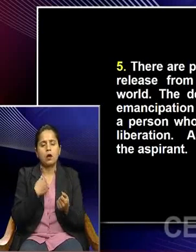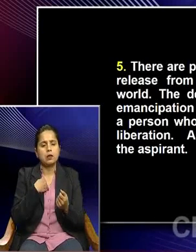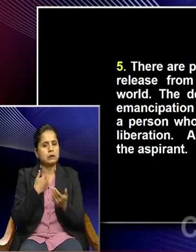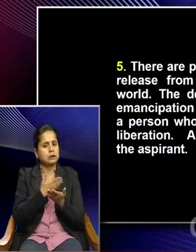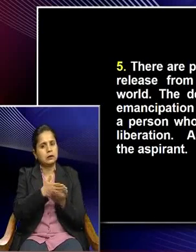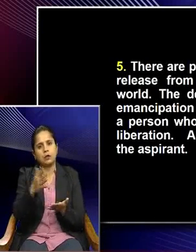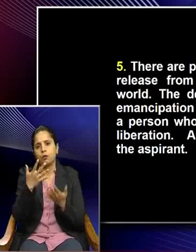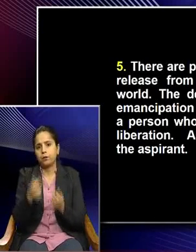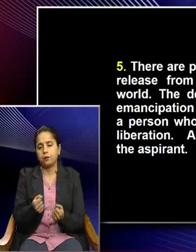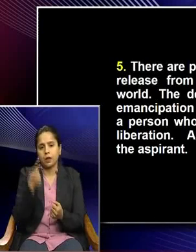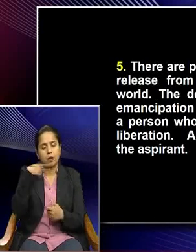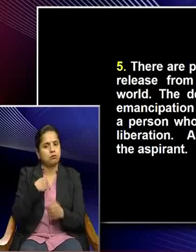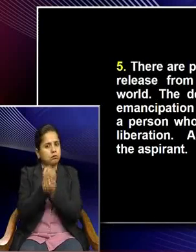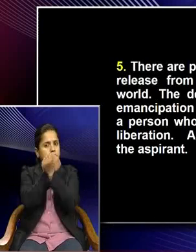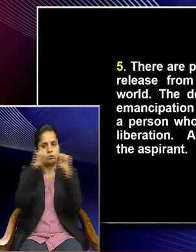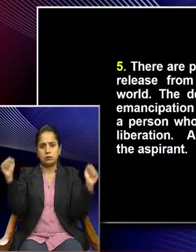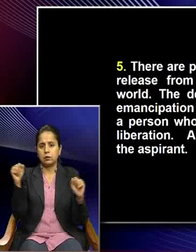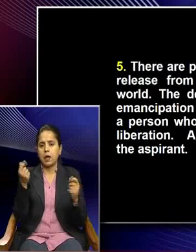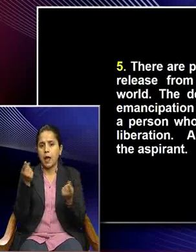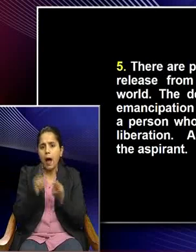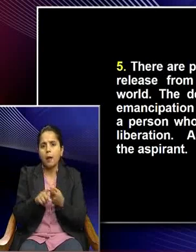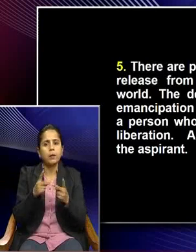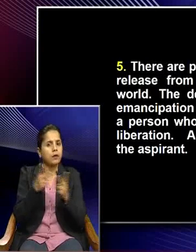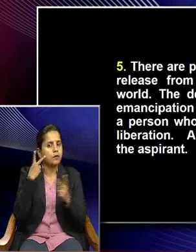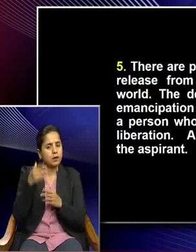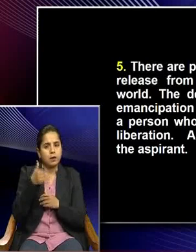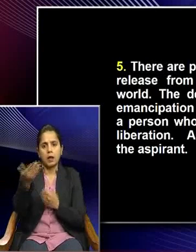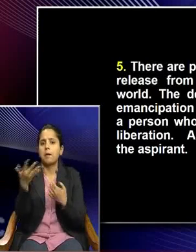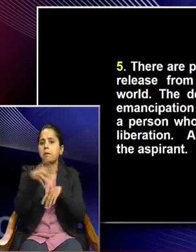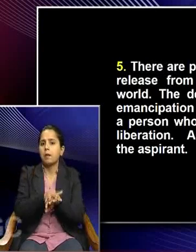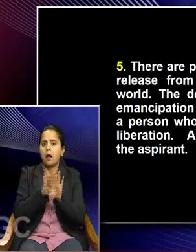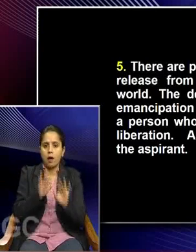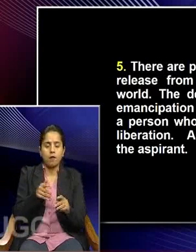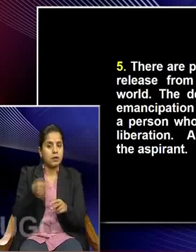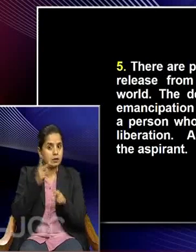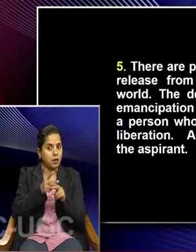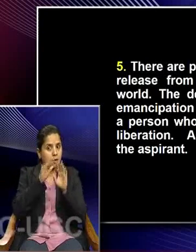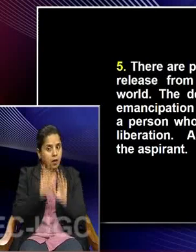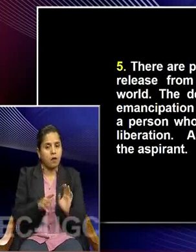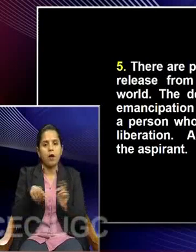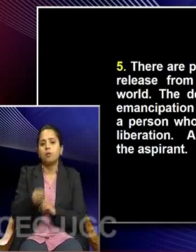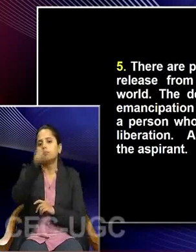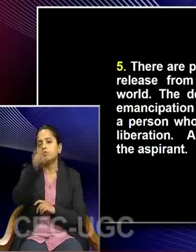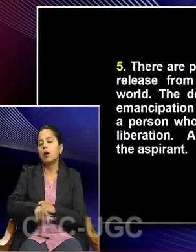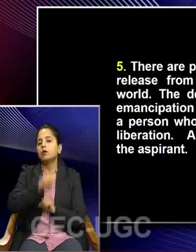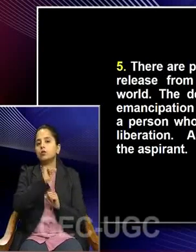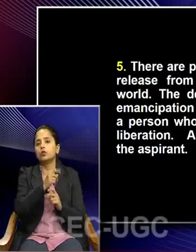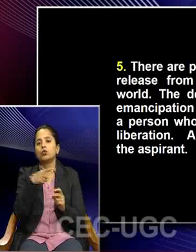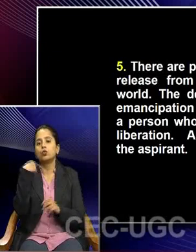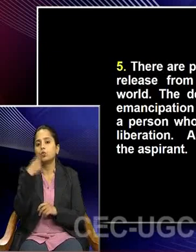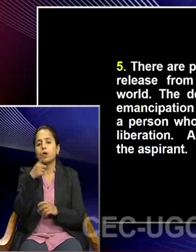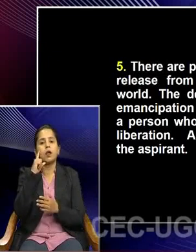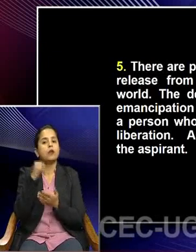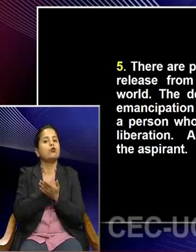The desire for liberation and emancipation implies the existence of a person who can